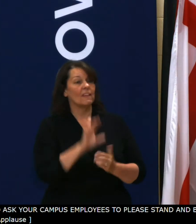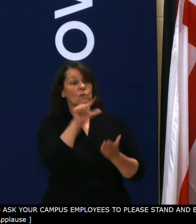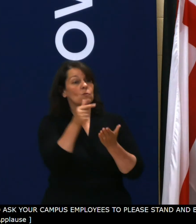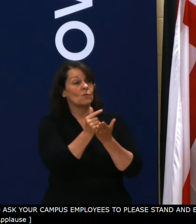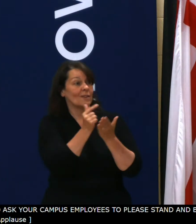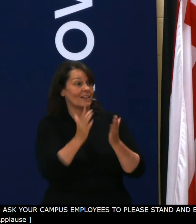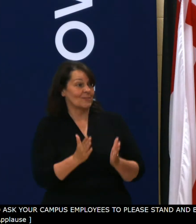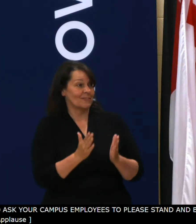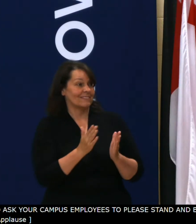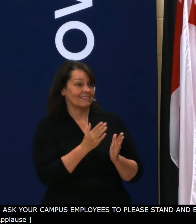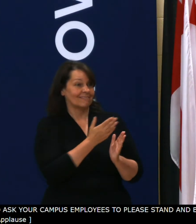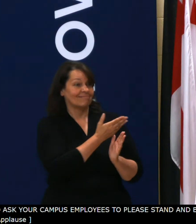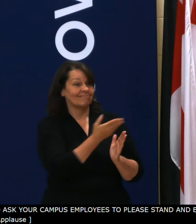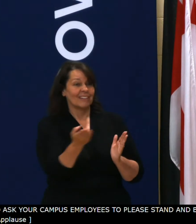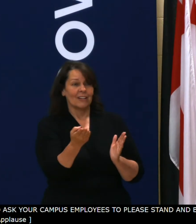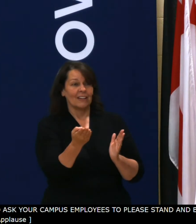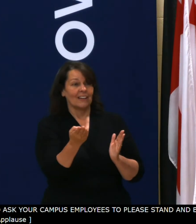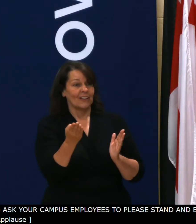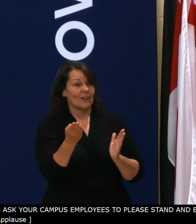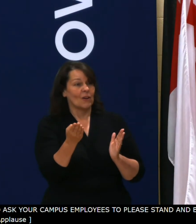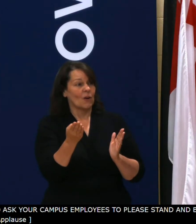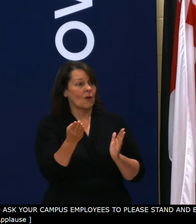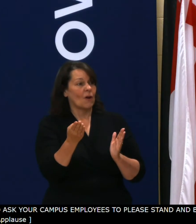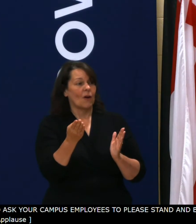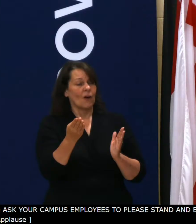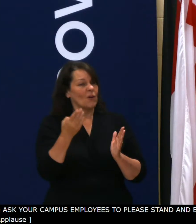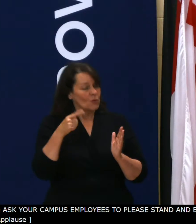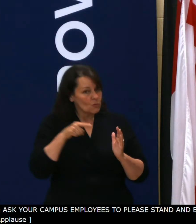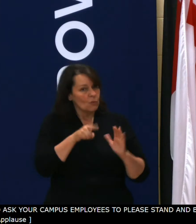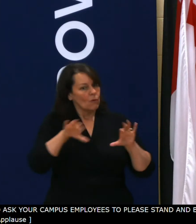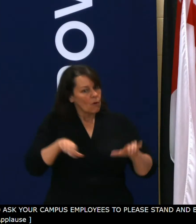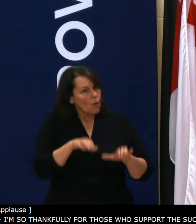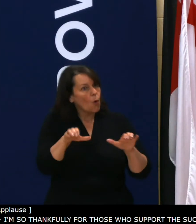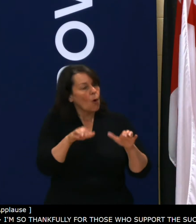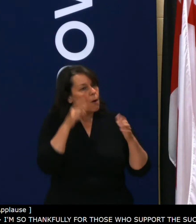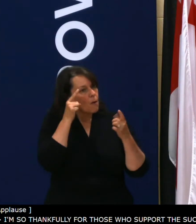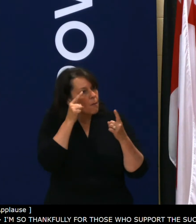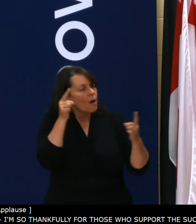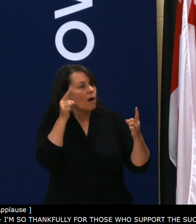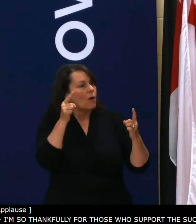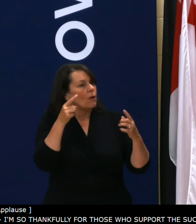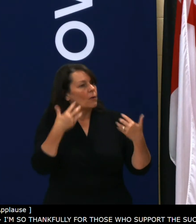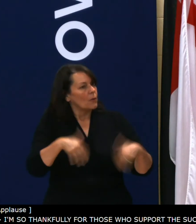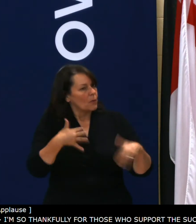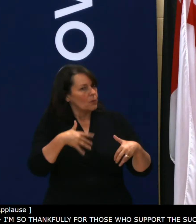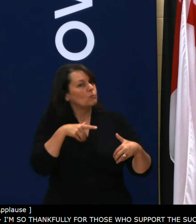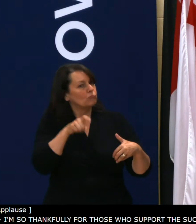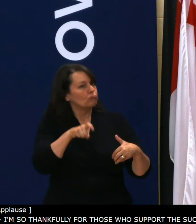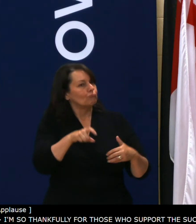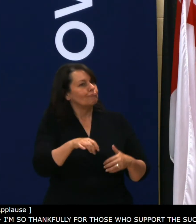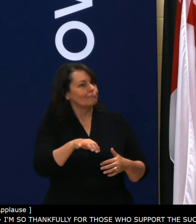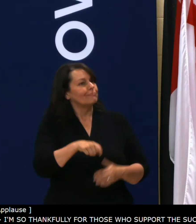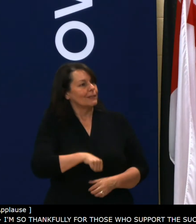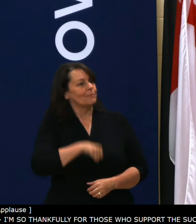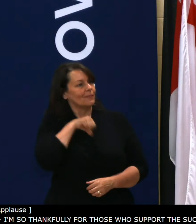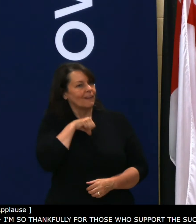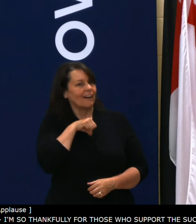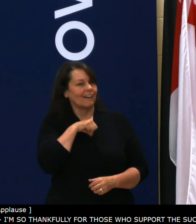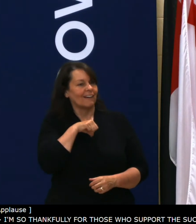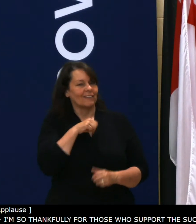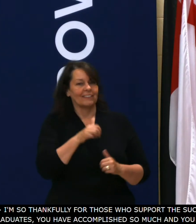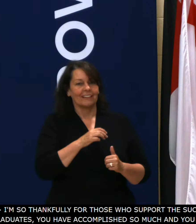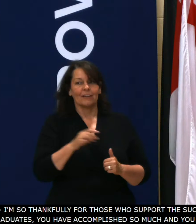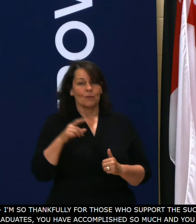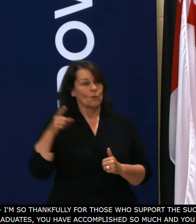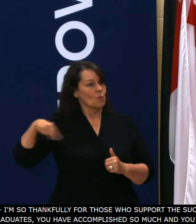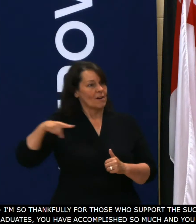Graduates, you have accomplished so much and you should be so proud. Please know that your entire college family is absolutely thrilled to see